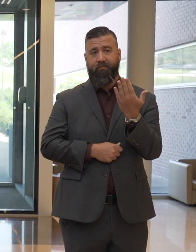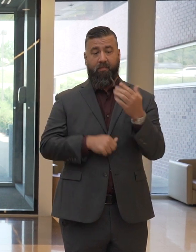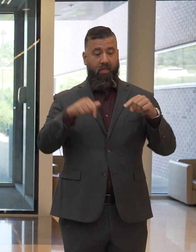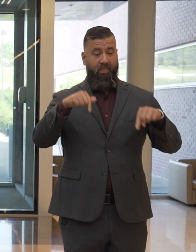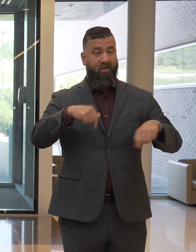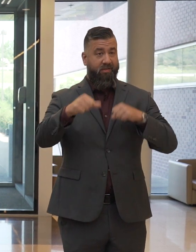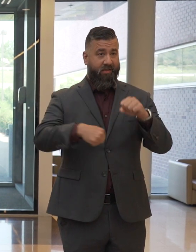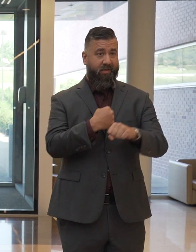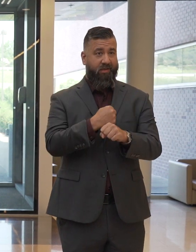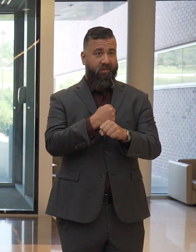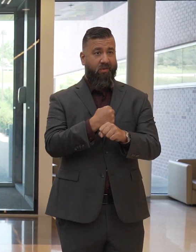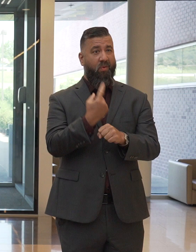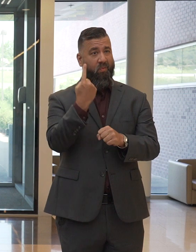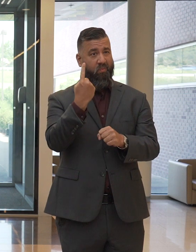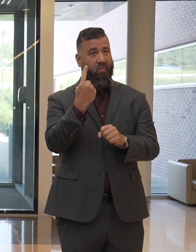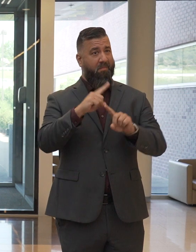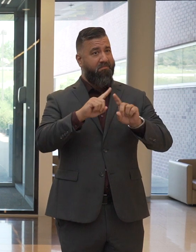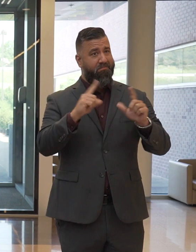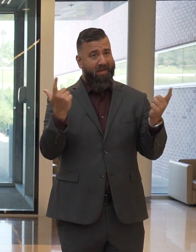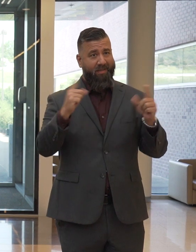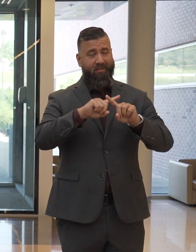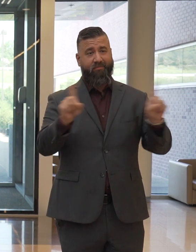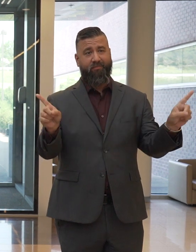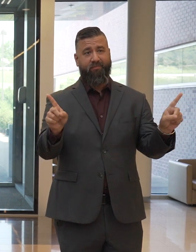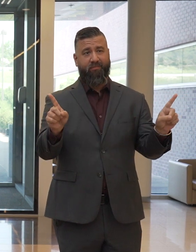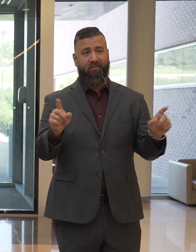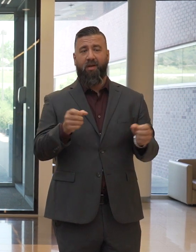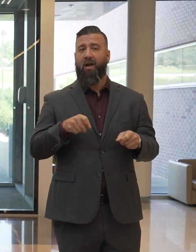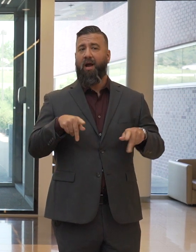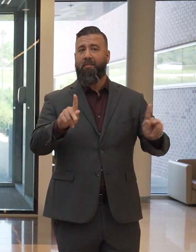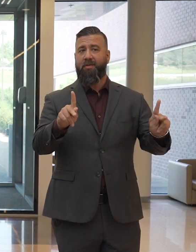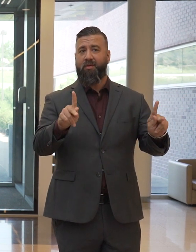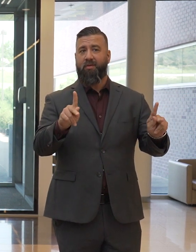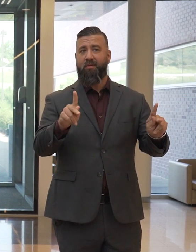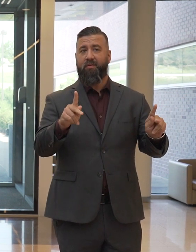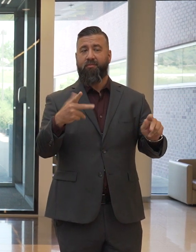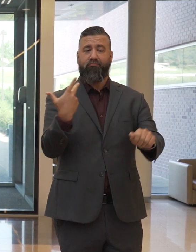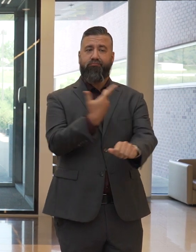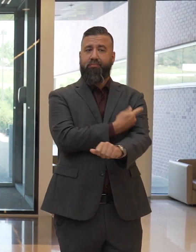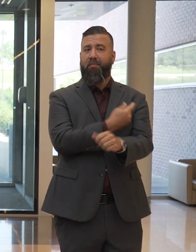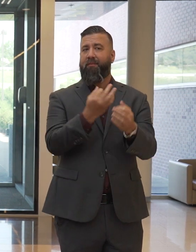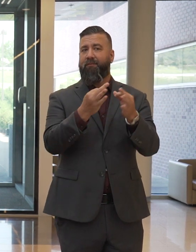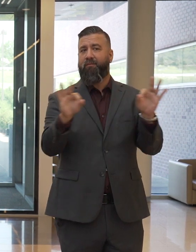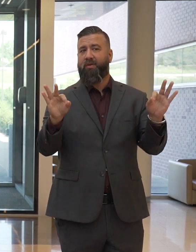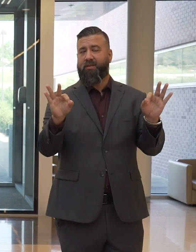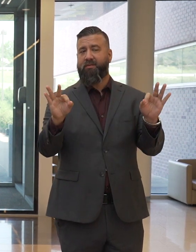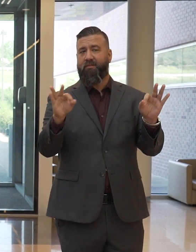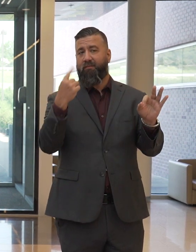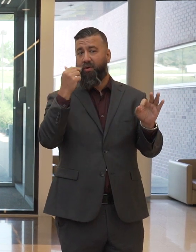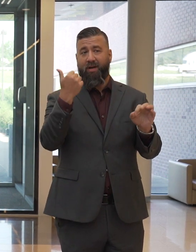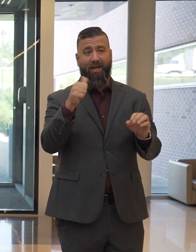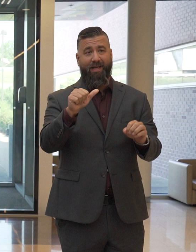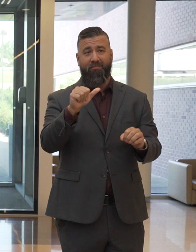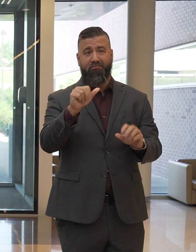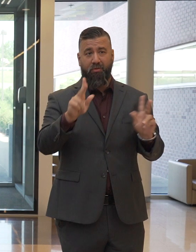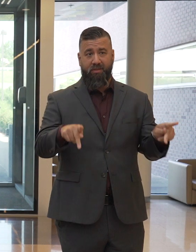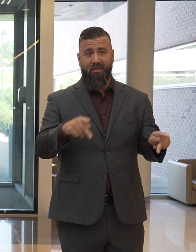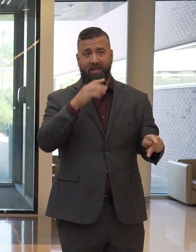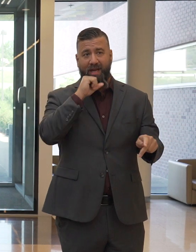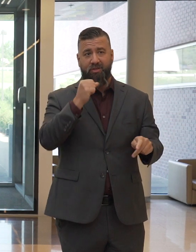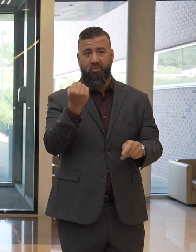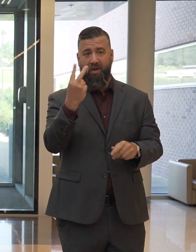year, however, there's one notable difference: an opportunity to get a free COVID-19 shot for anyone 12 years or